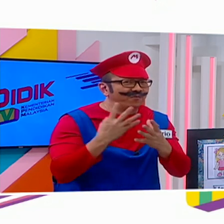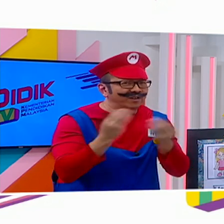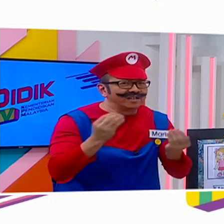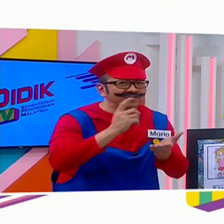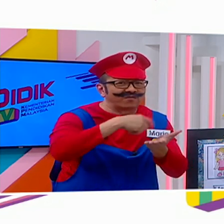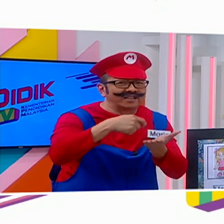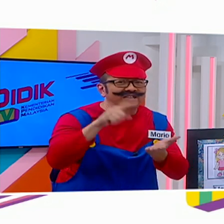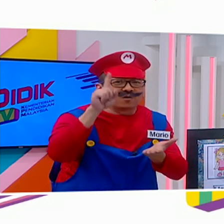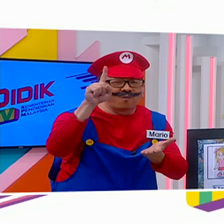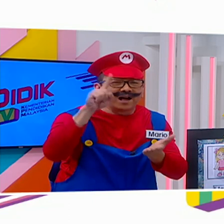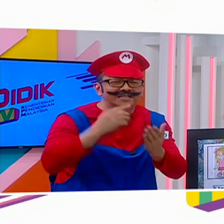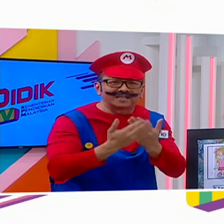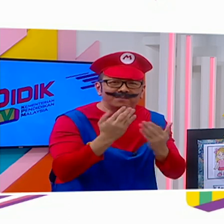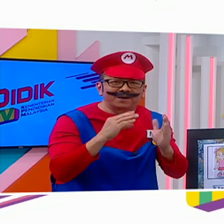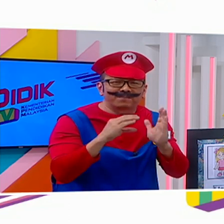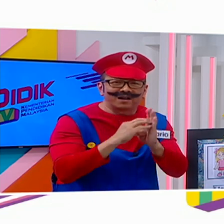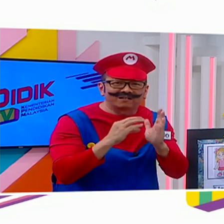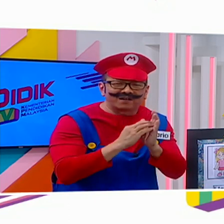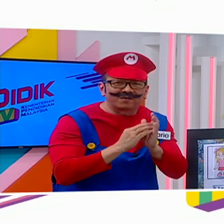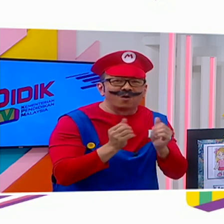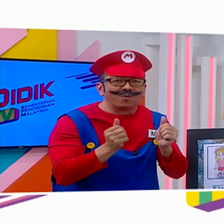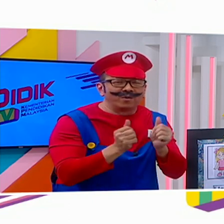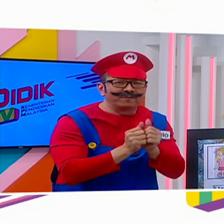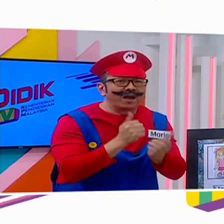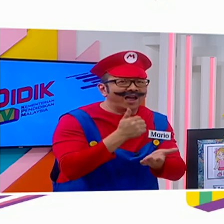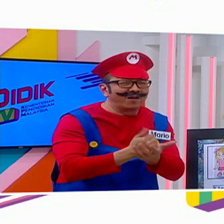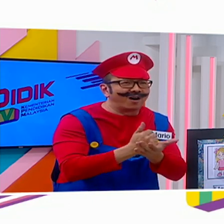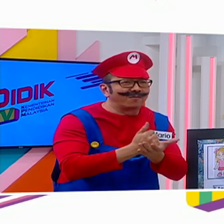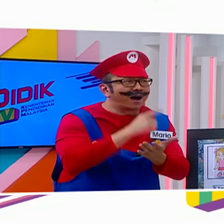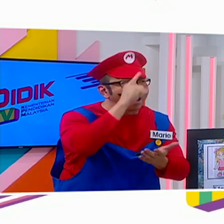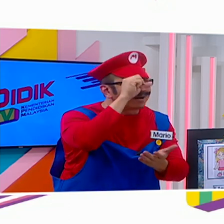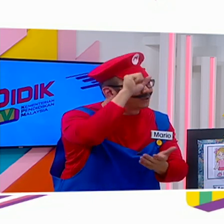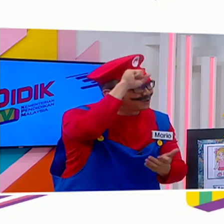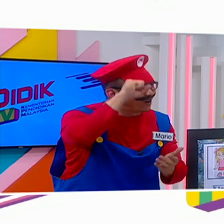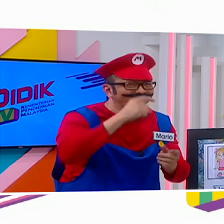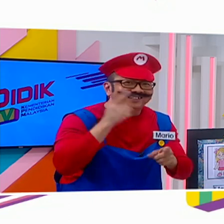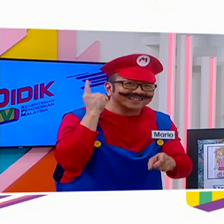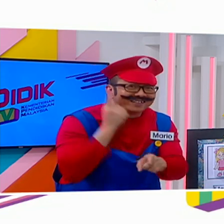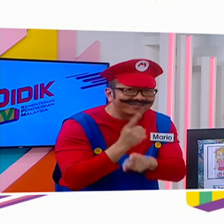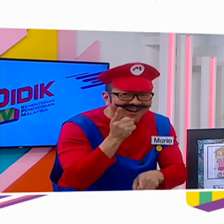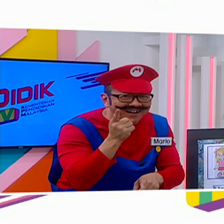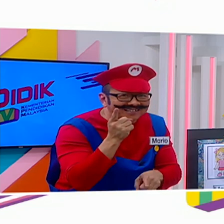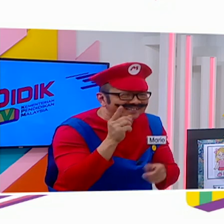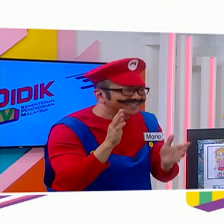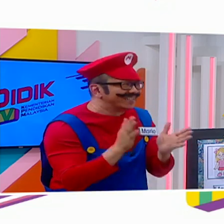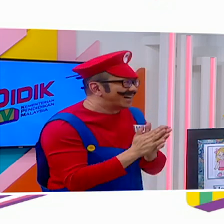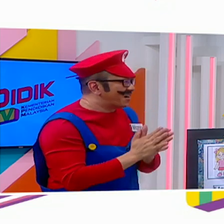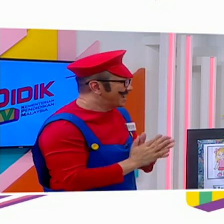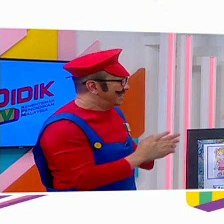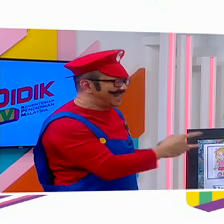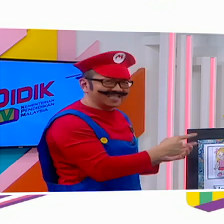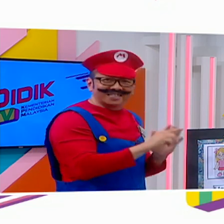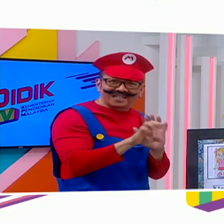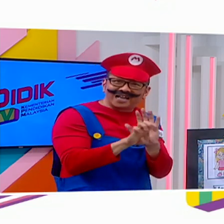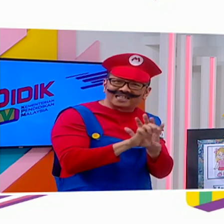you finish writing 1 simple paragraph with help of Abang Sean, right?